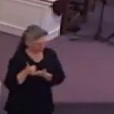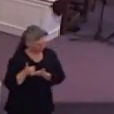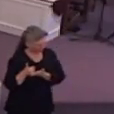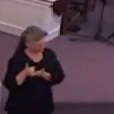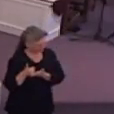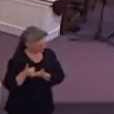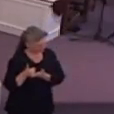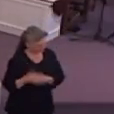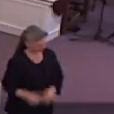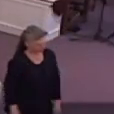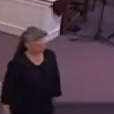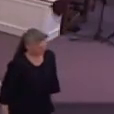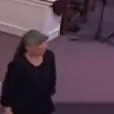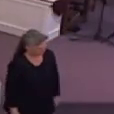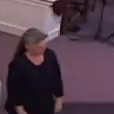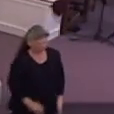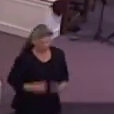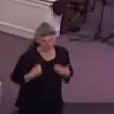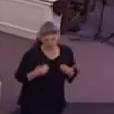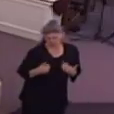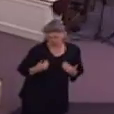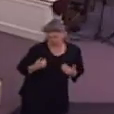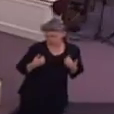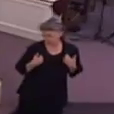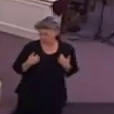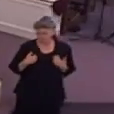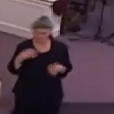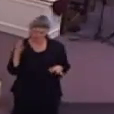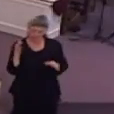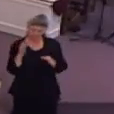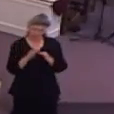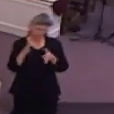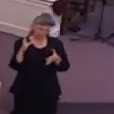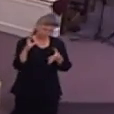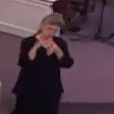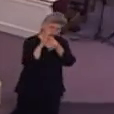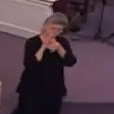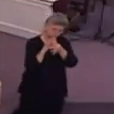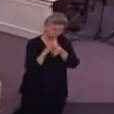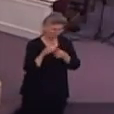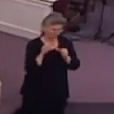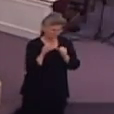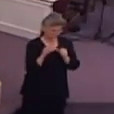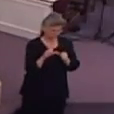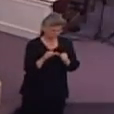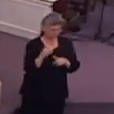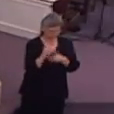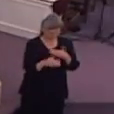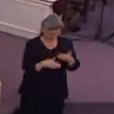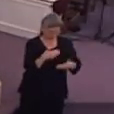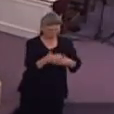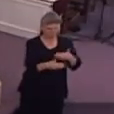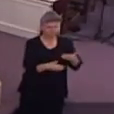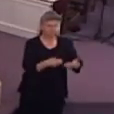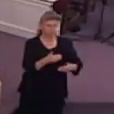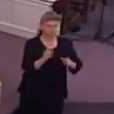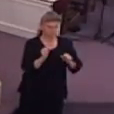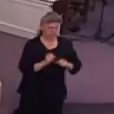need. Hallelujah. I'm glad that we can have a faith in God that just keeps us moving forward.